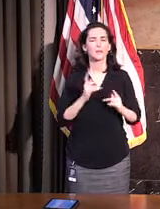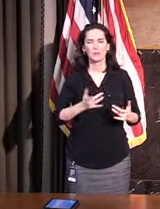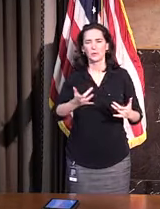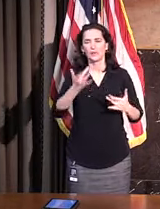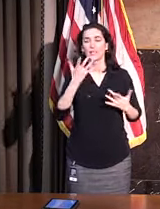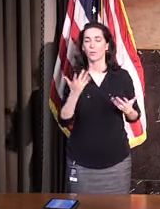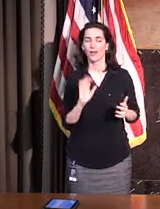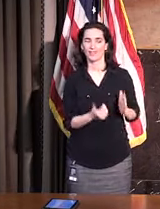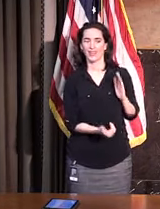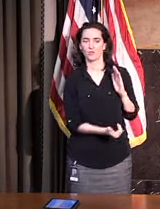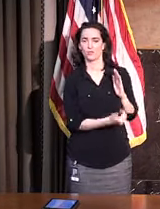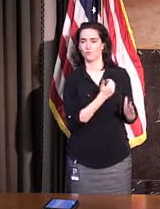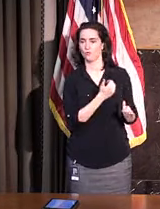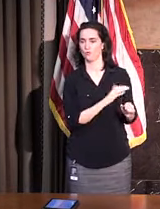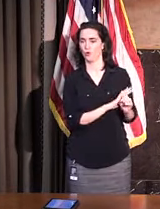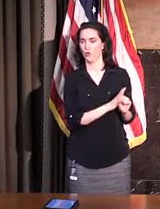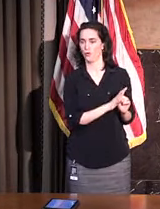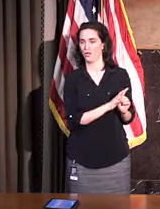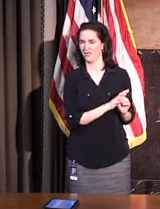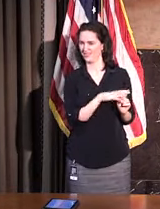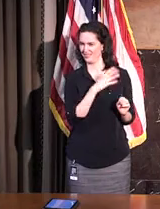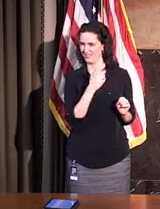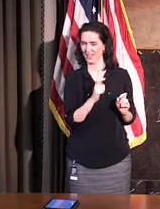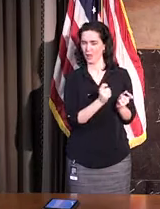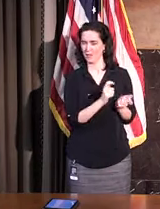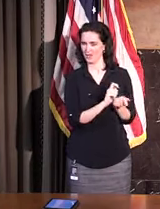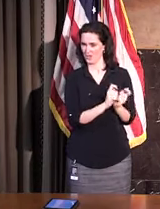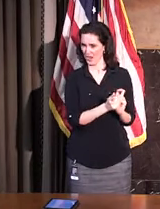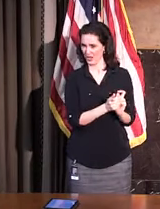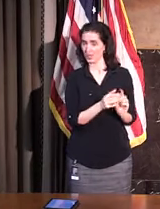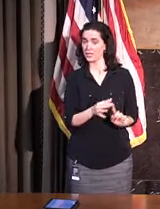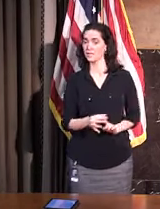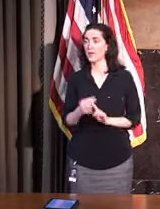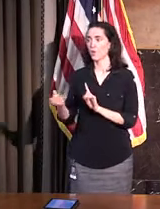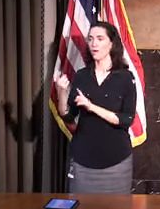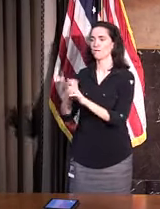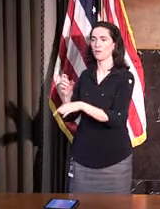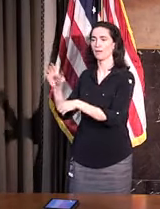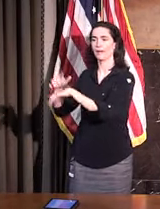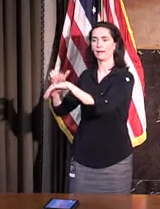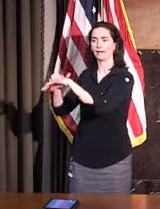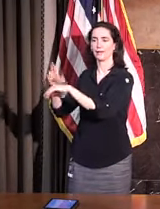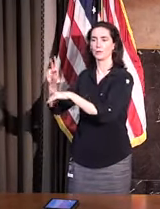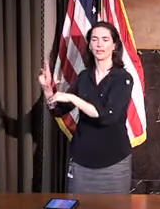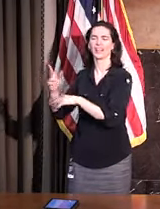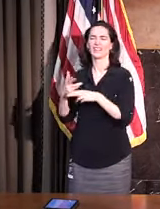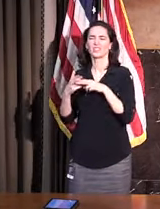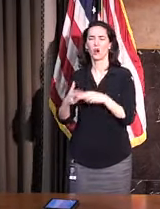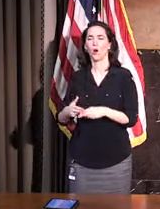variant strains of the coronavirus, particularly the one from UK, the B117.